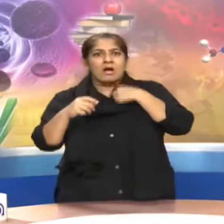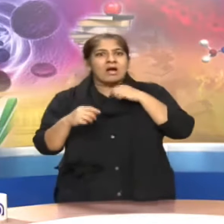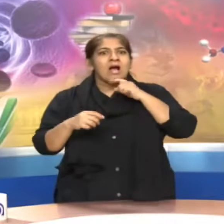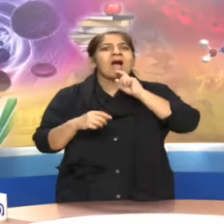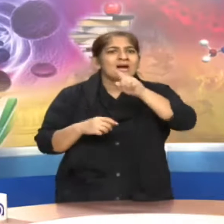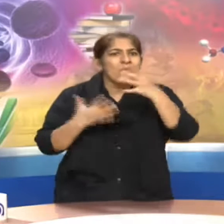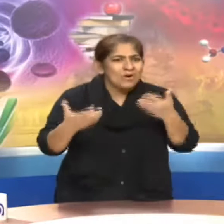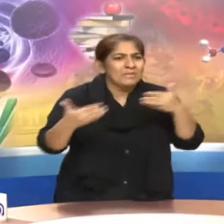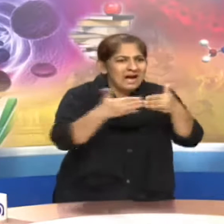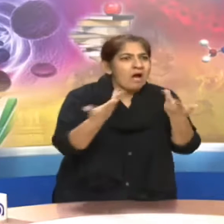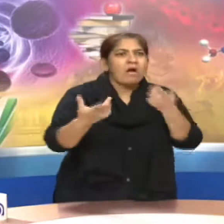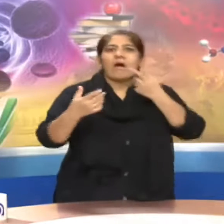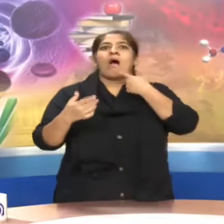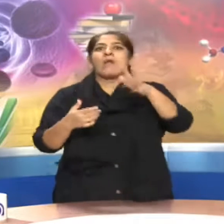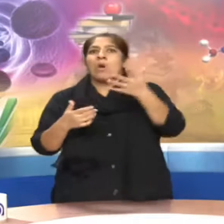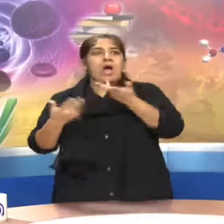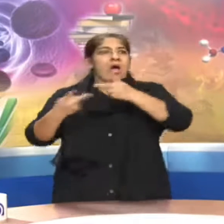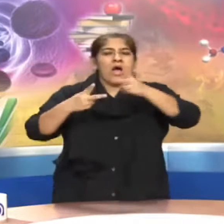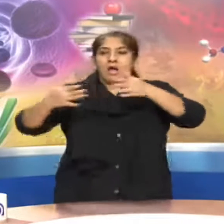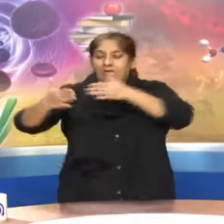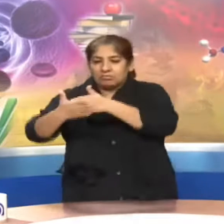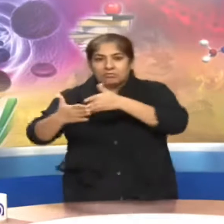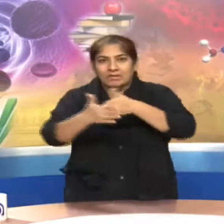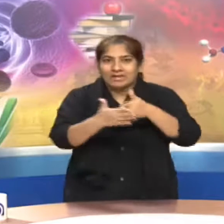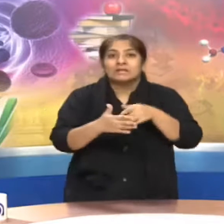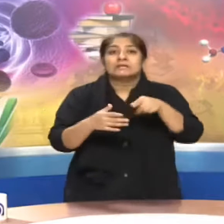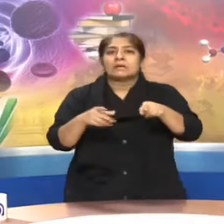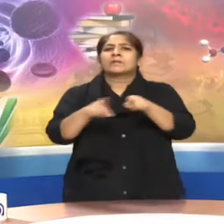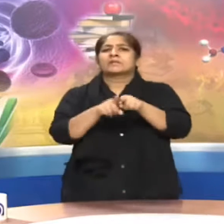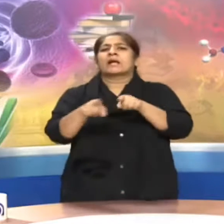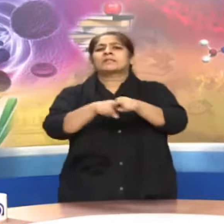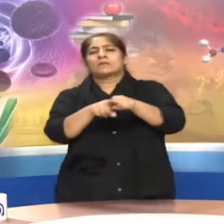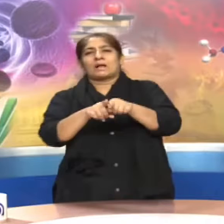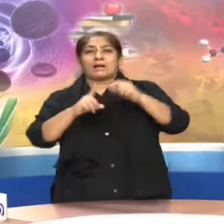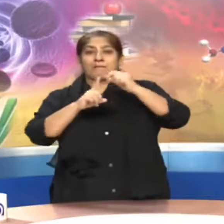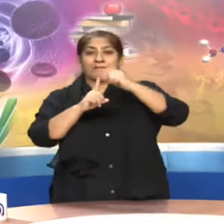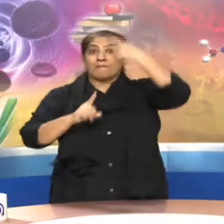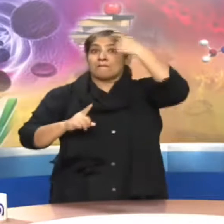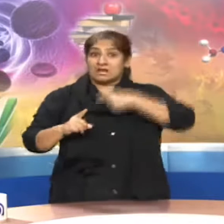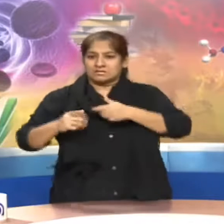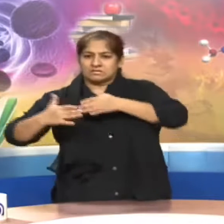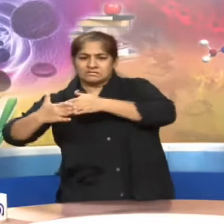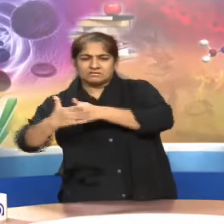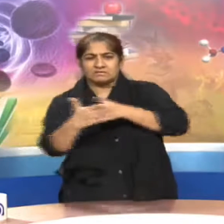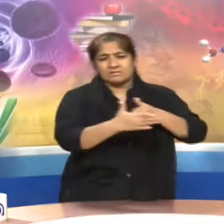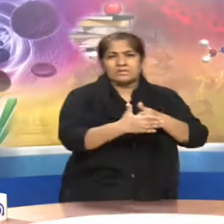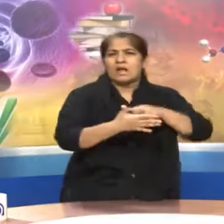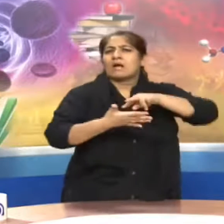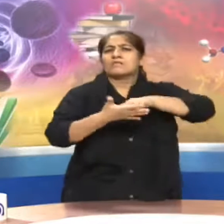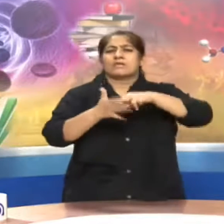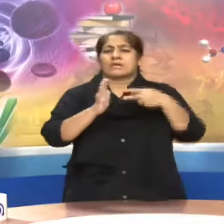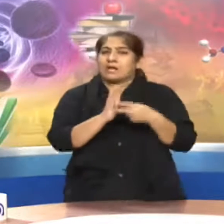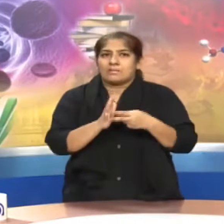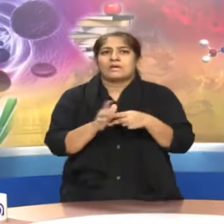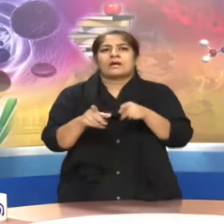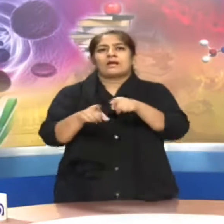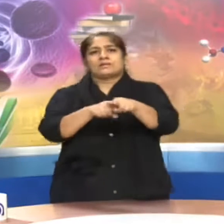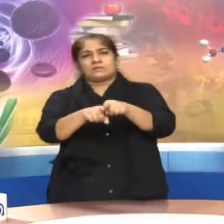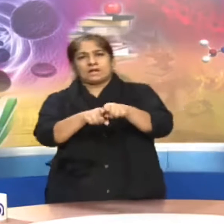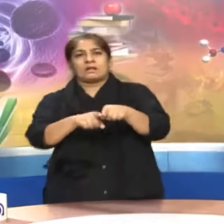We have already discussed different kinds of barriers in communication. So now we are talking about the personal barriers